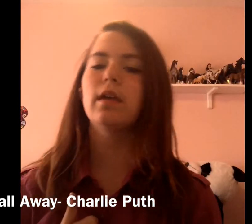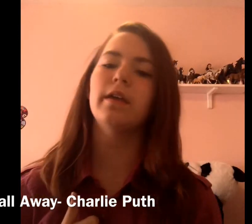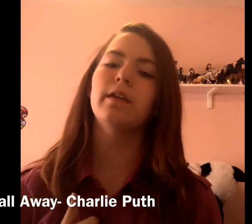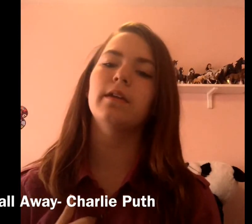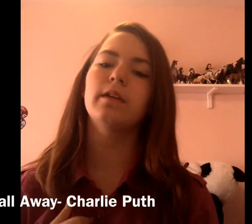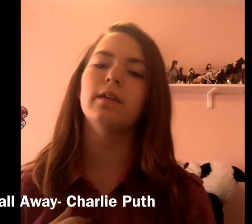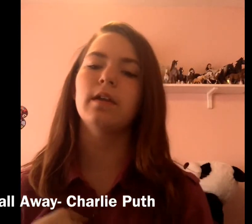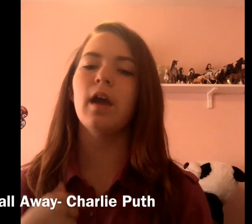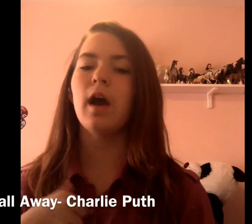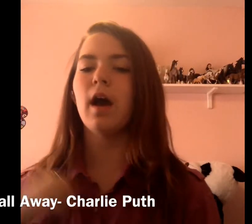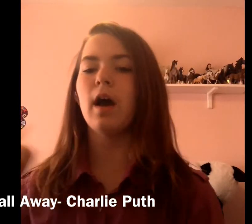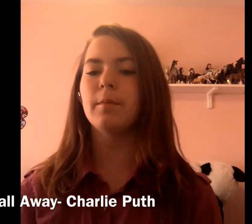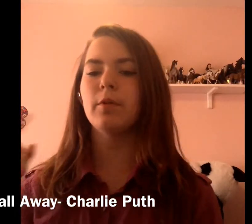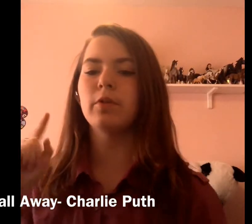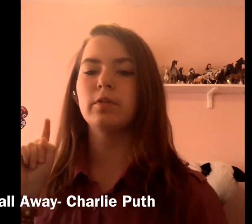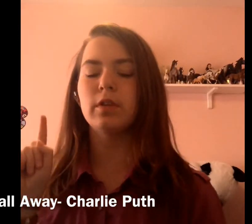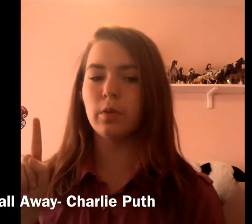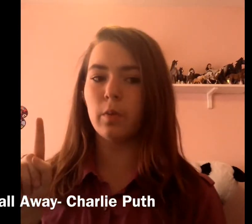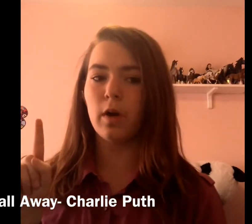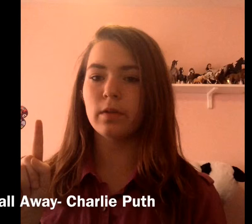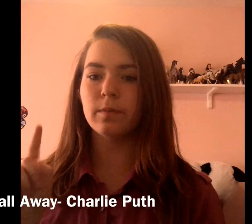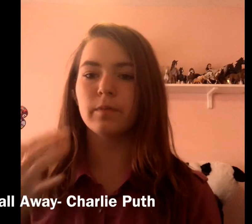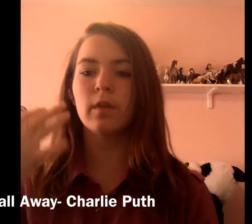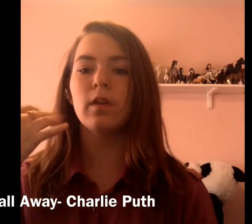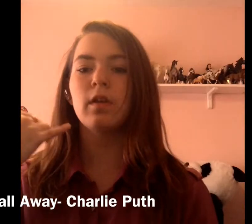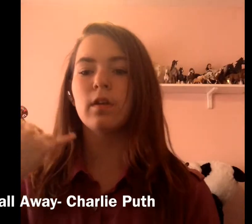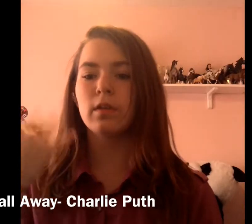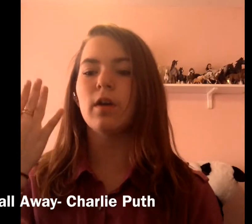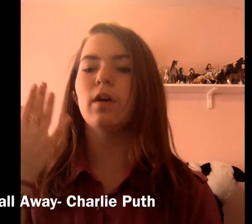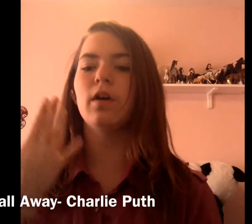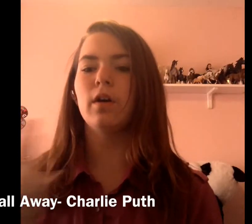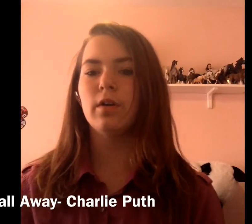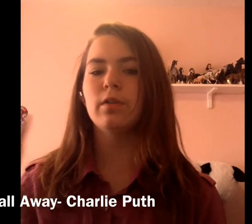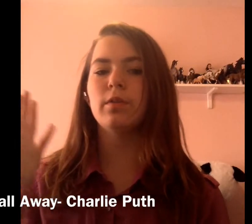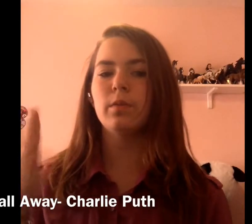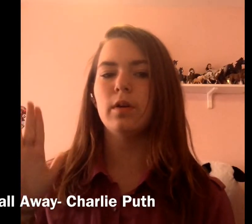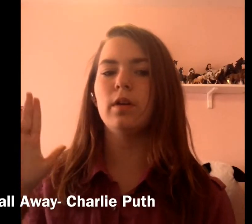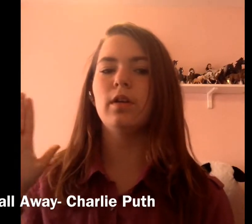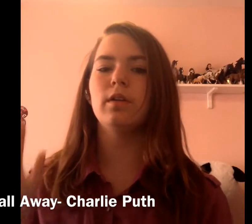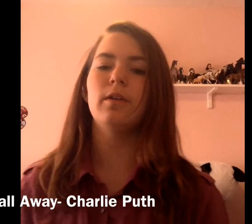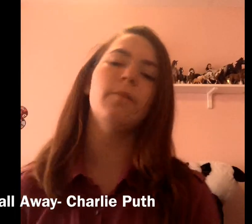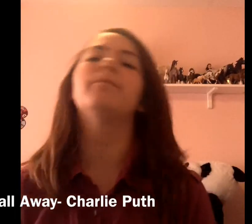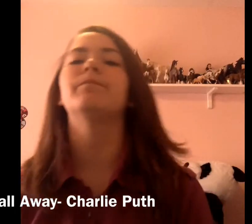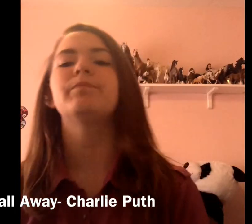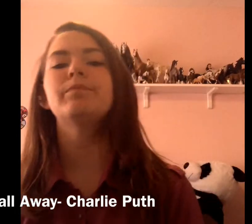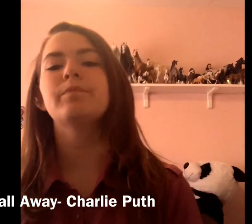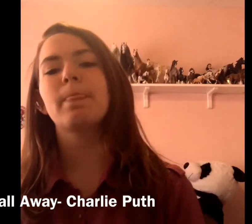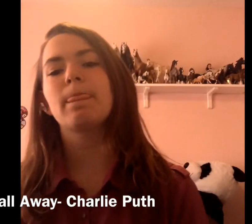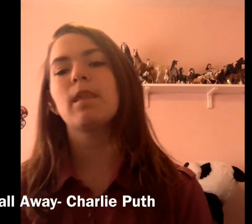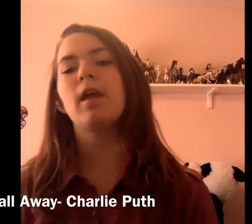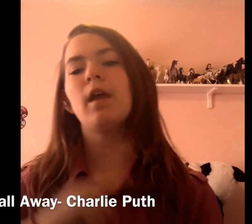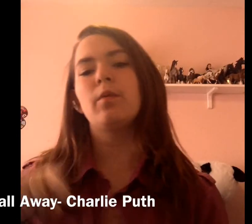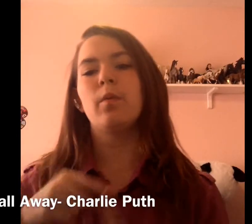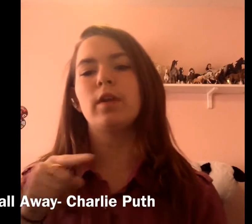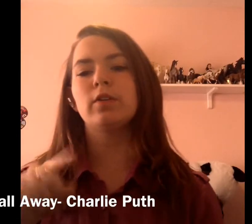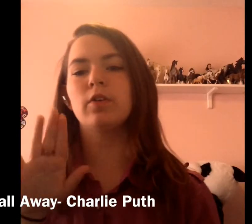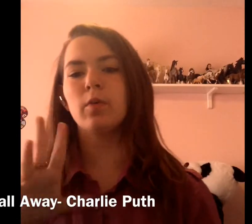I'm only one call away And when you're